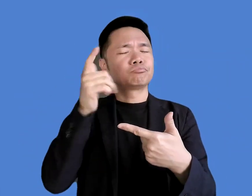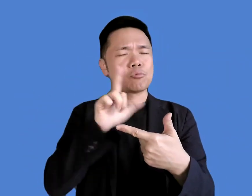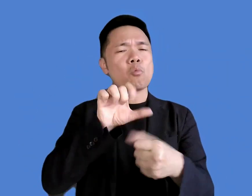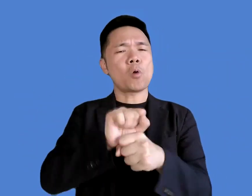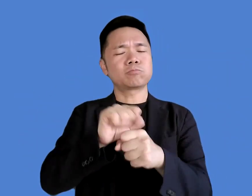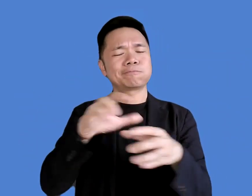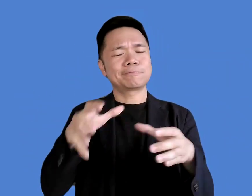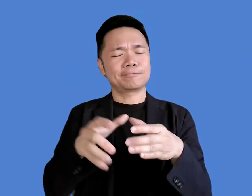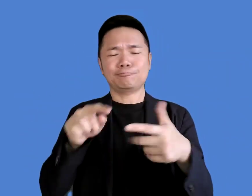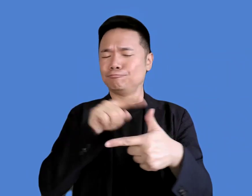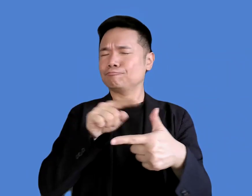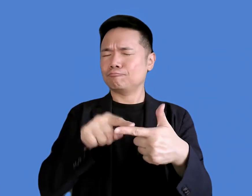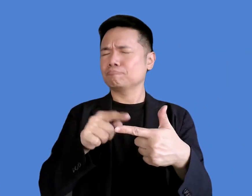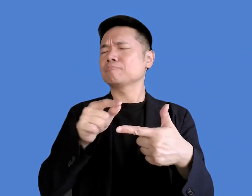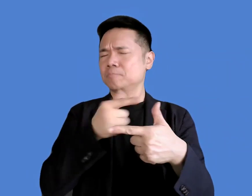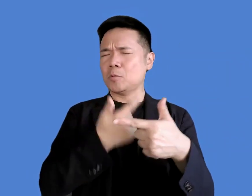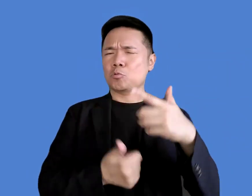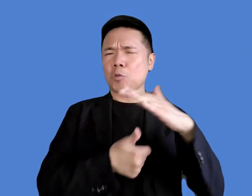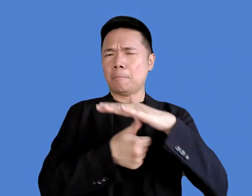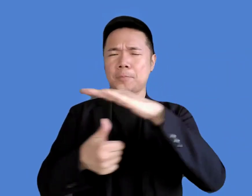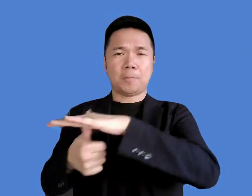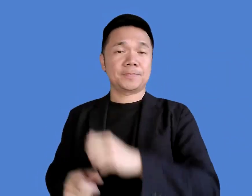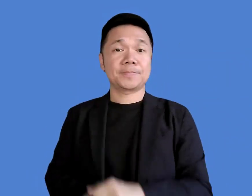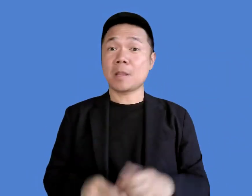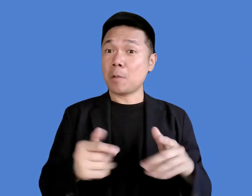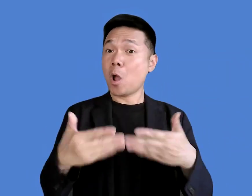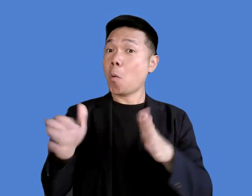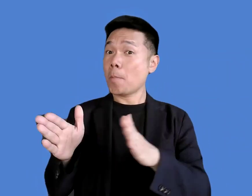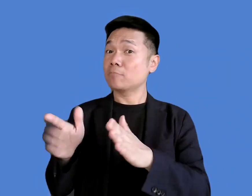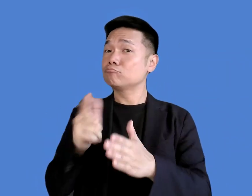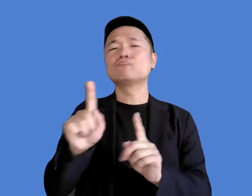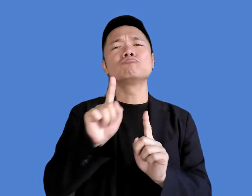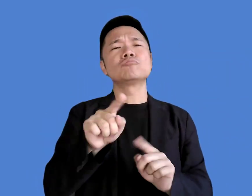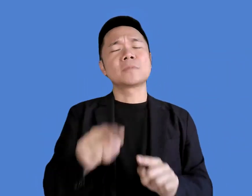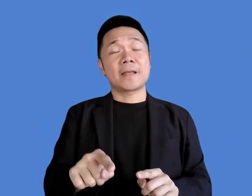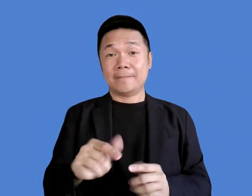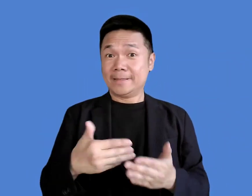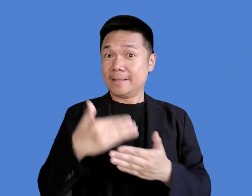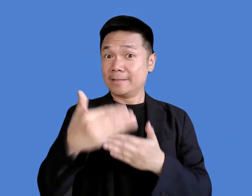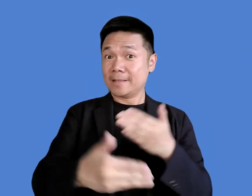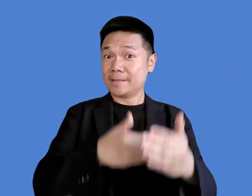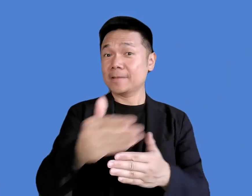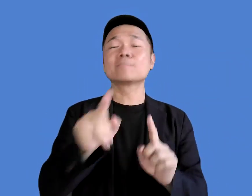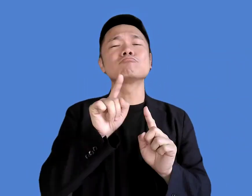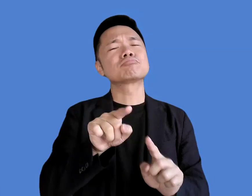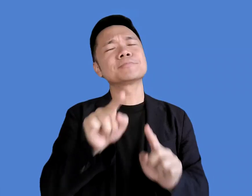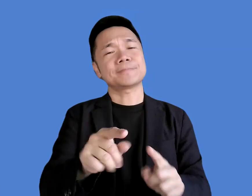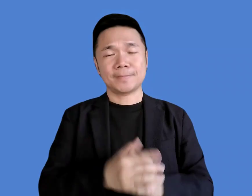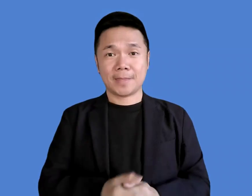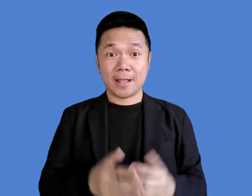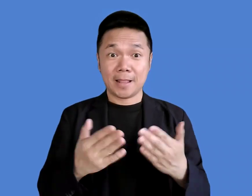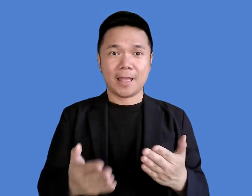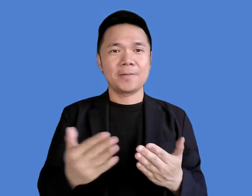I'm going to keep us going for now. We'll leave that poll open and actually see the different results that we get. But we're really